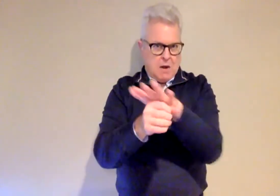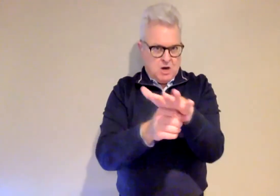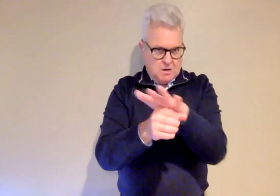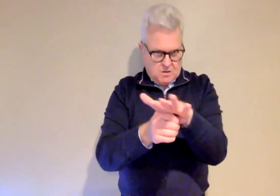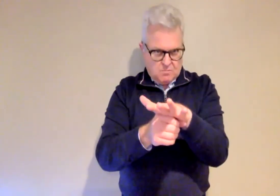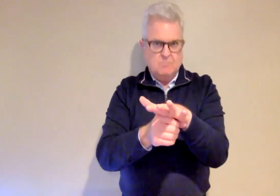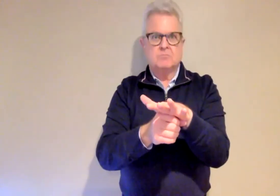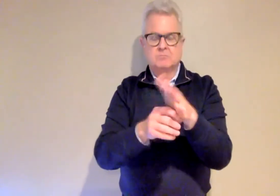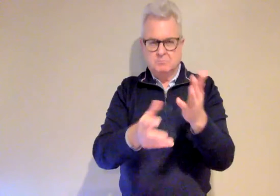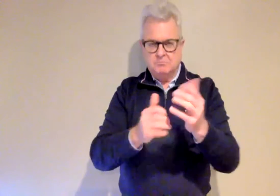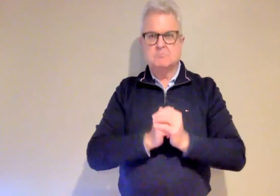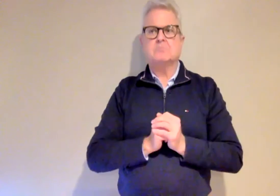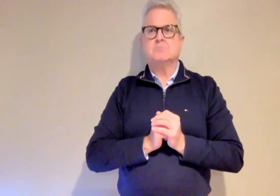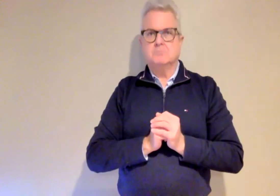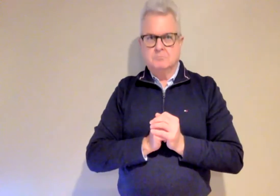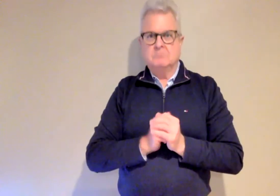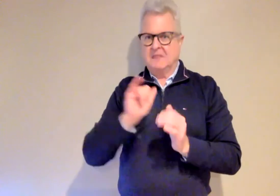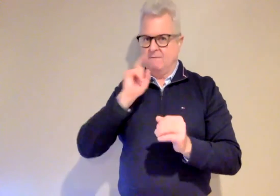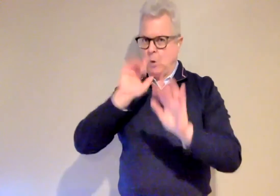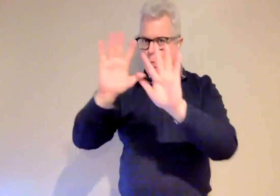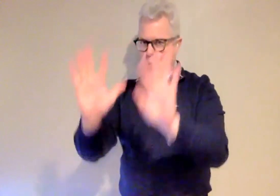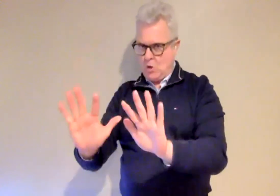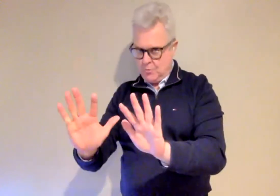about the weather that's specifically conducive to your location.